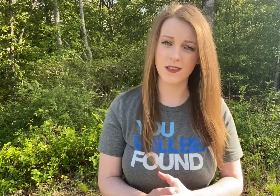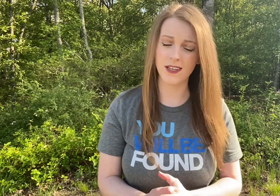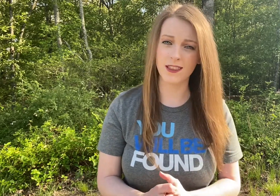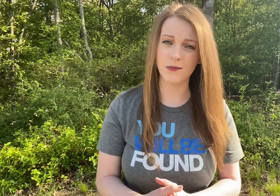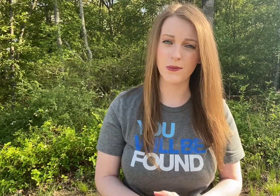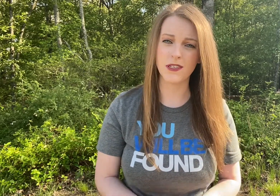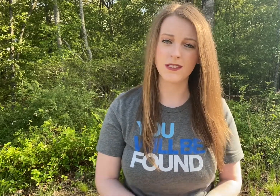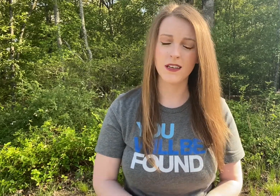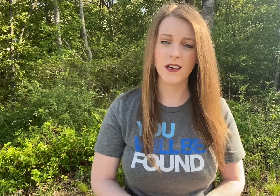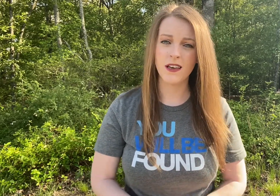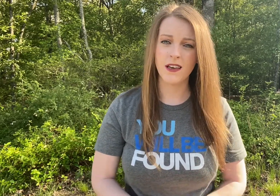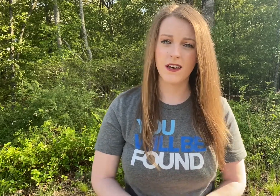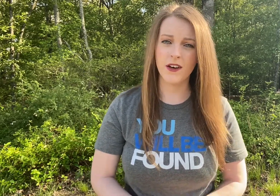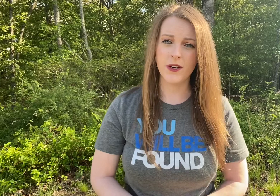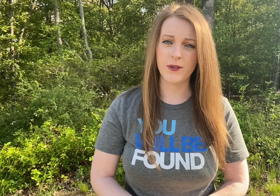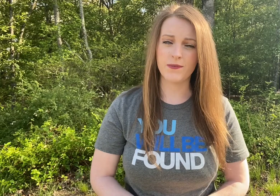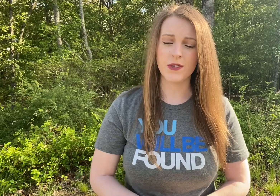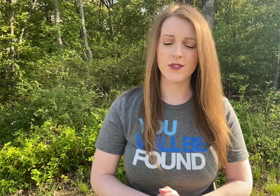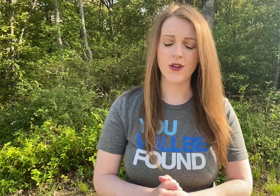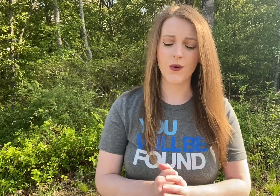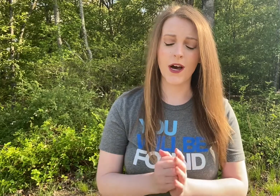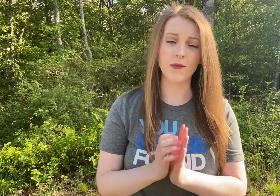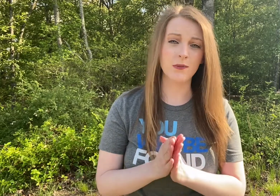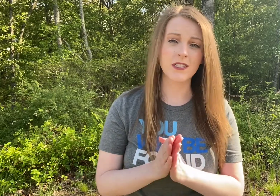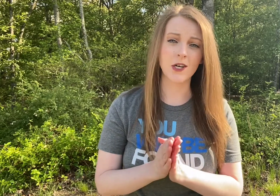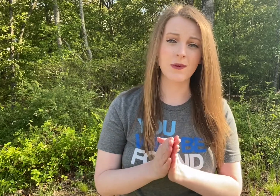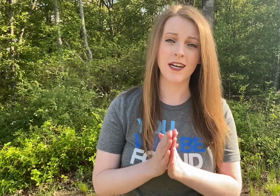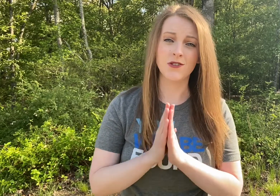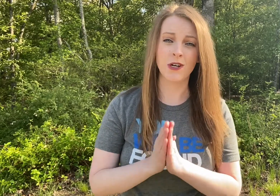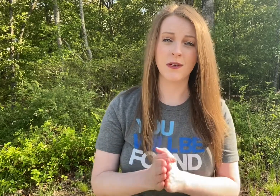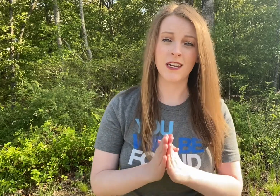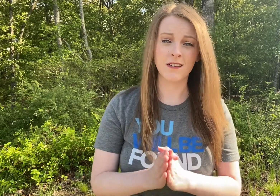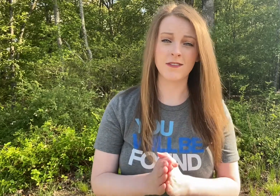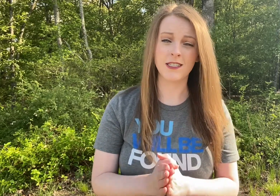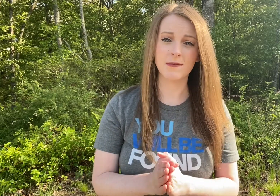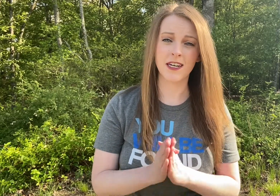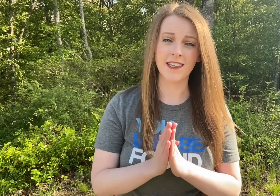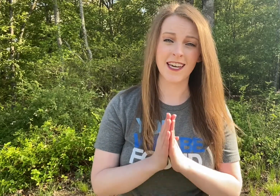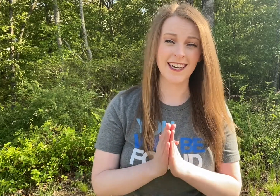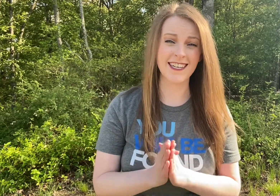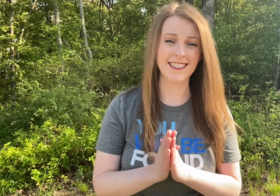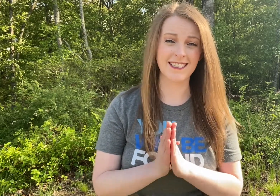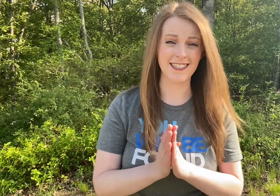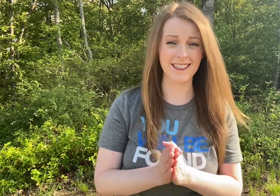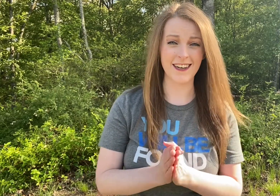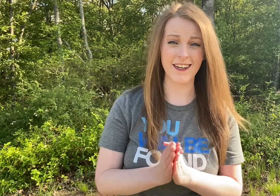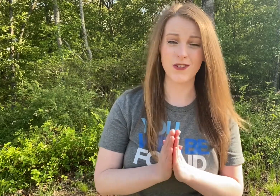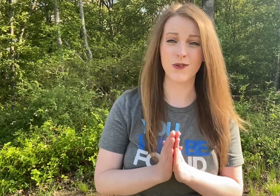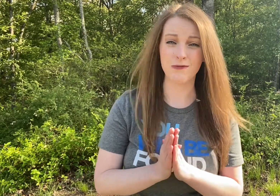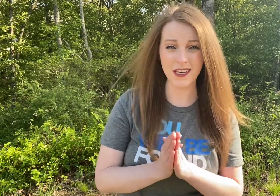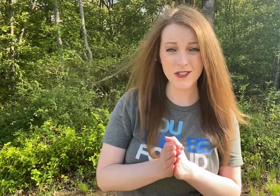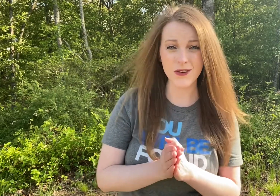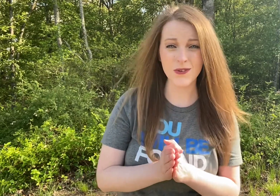at the moment. So I will mess up, and I do not mean any offense by anything I accidentally sign and don't mean to.